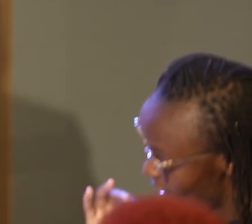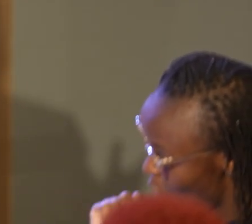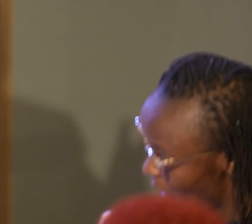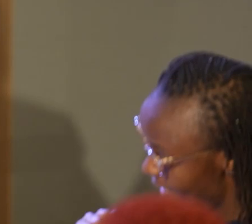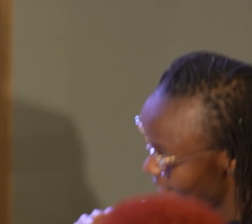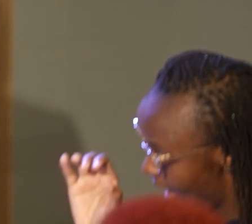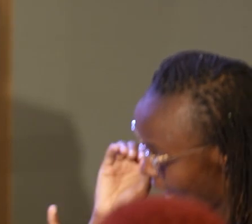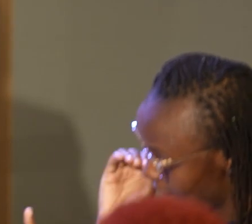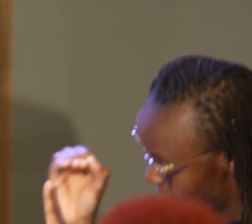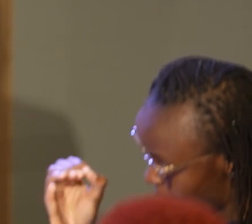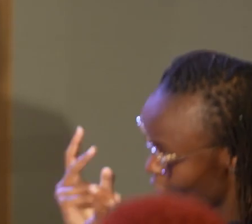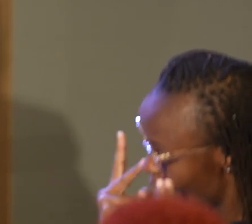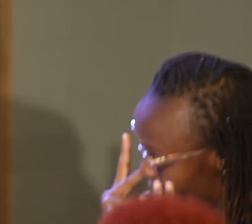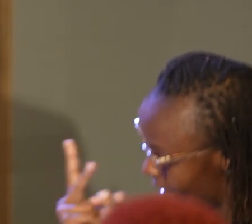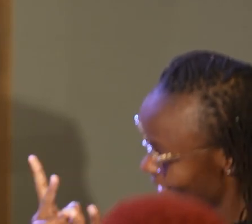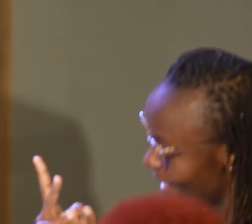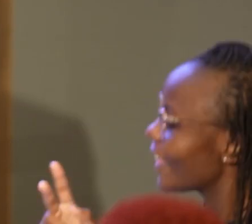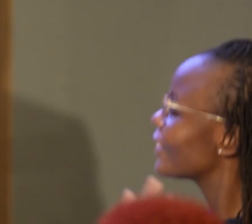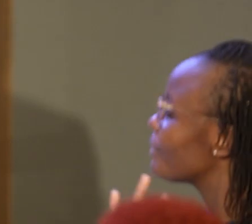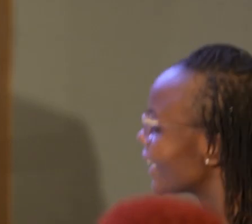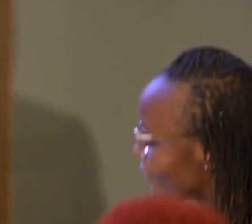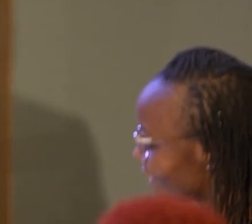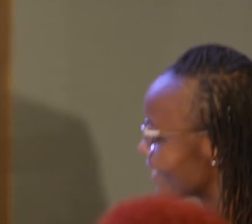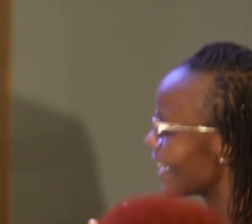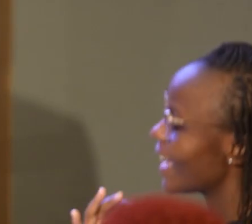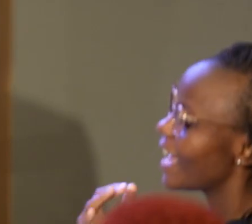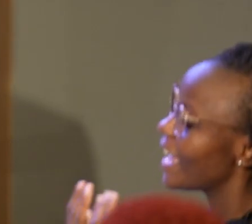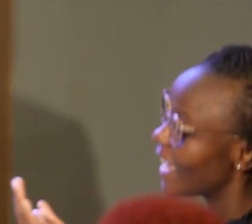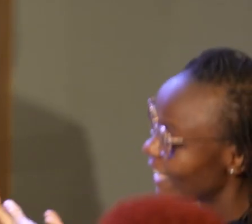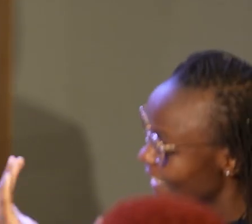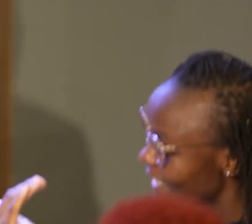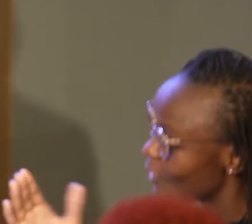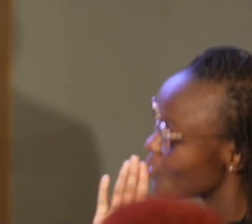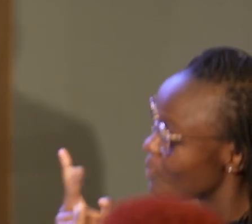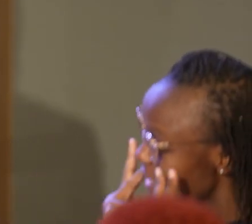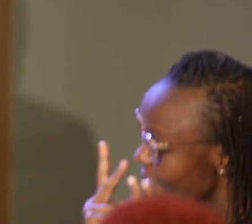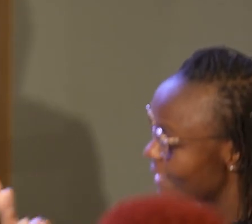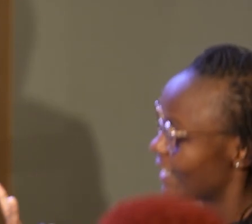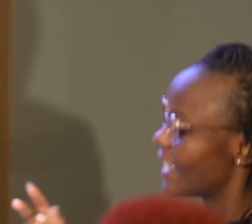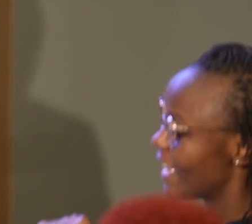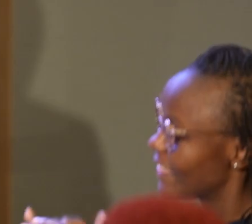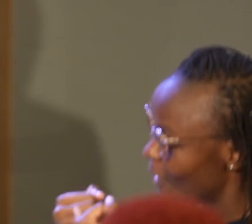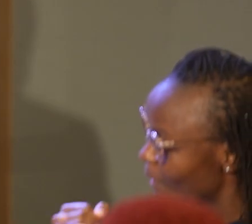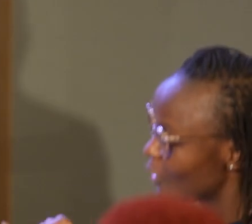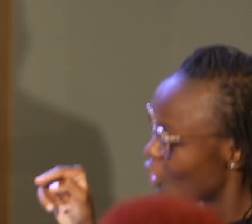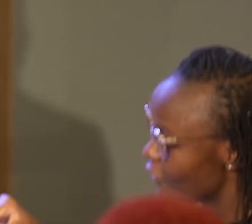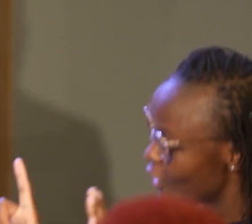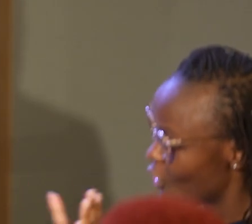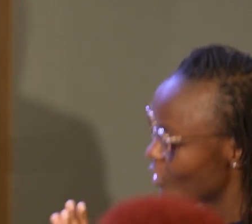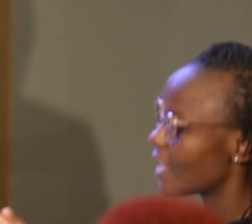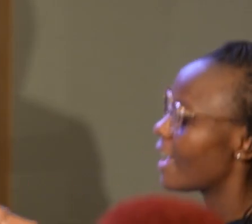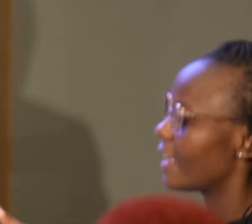intended to be seen and to be realized through the implementation of these laws and standards. So let me